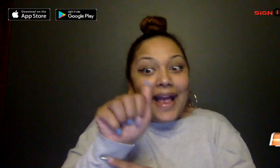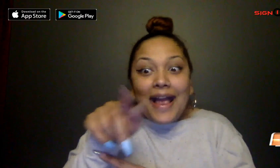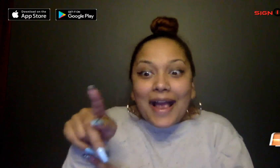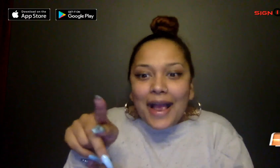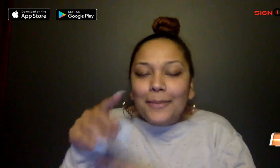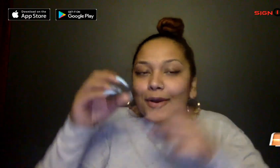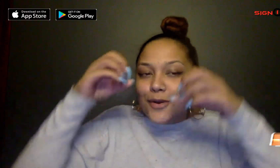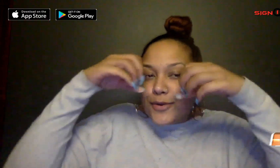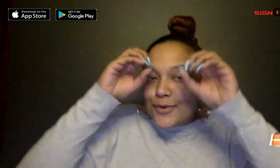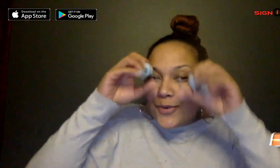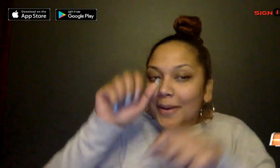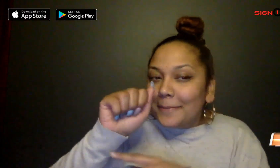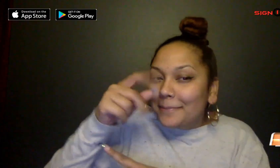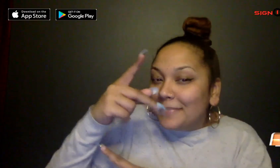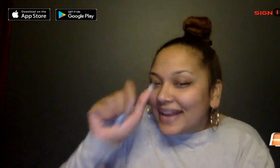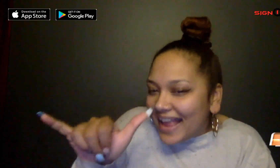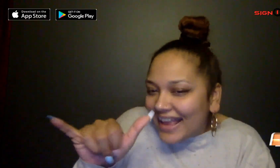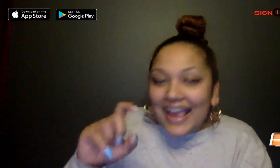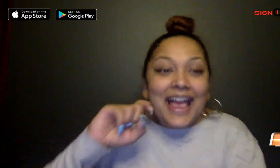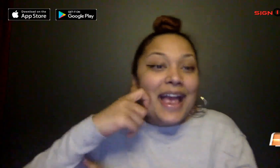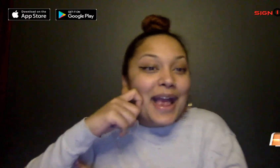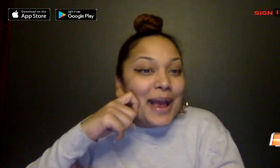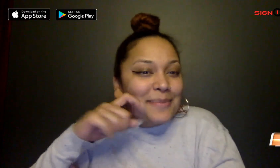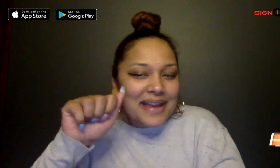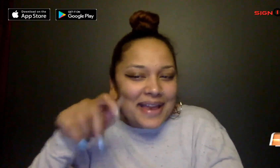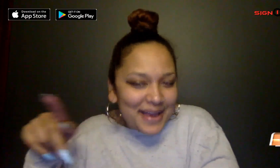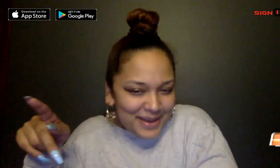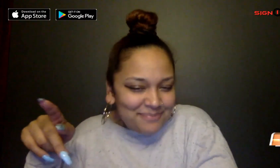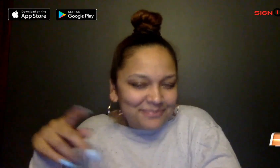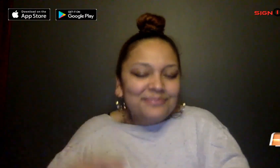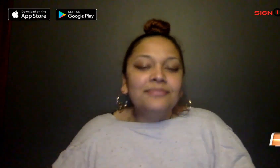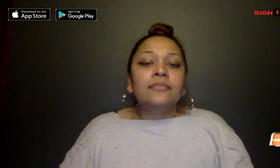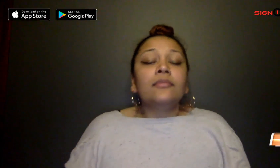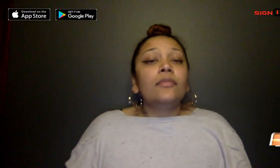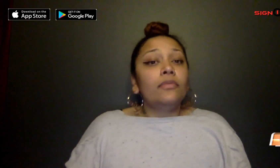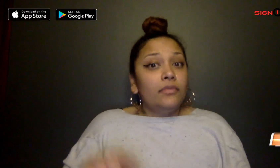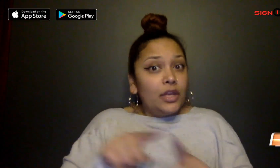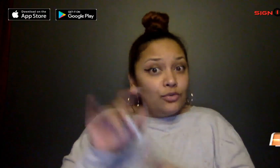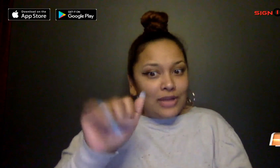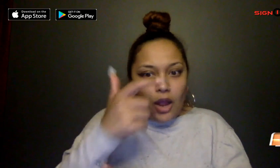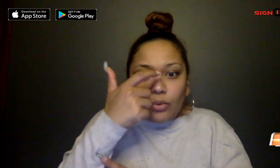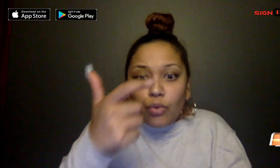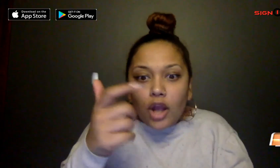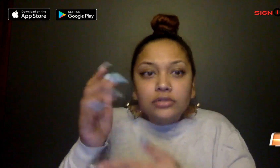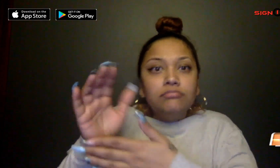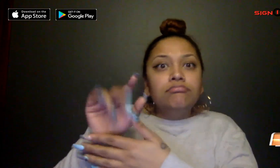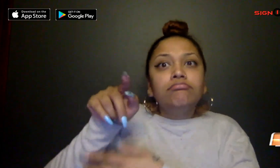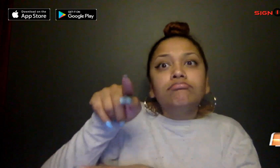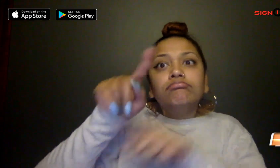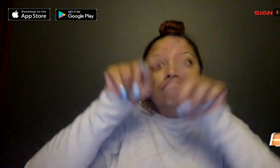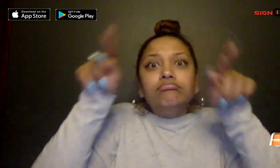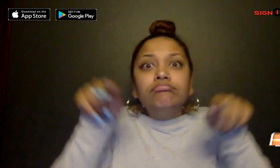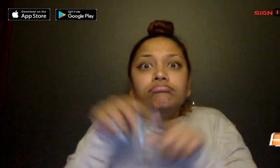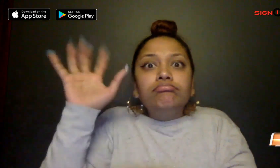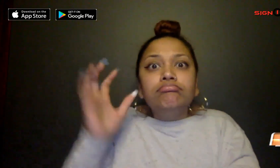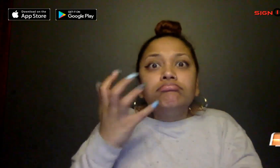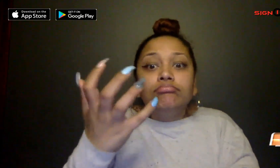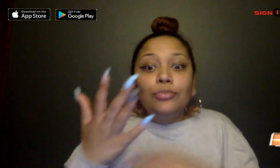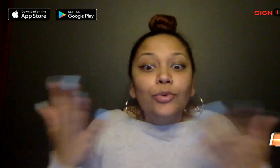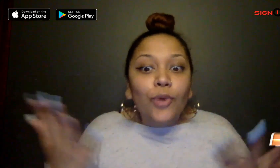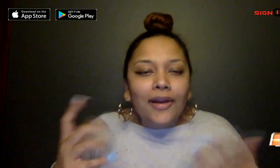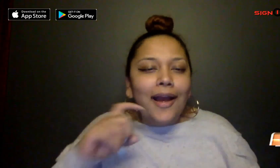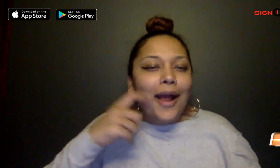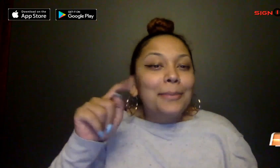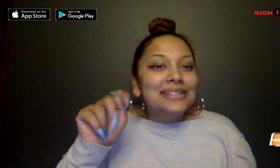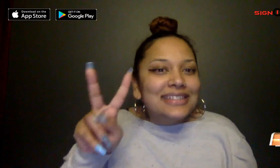by heading to the google play store or app store on your smartphone and you can also watch on apple tv